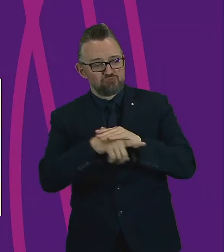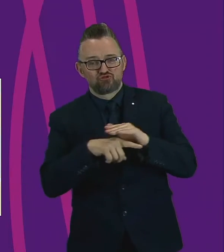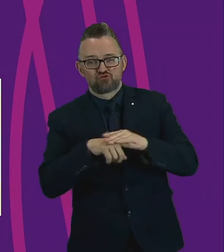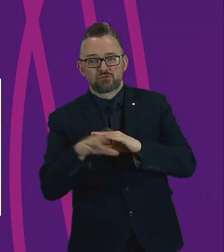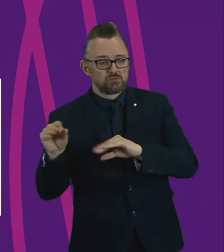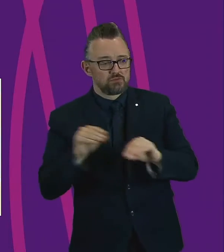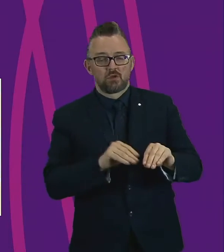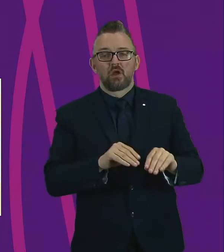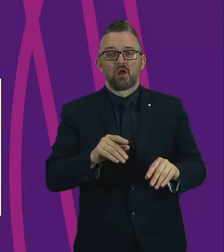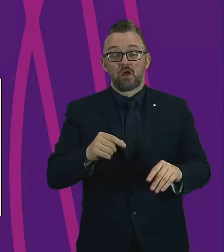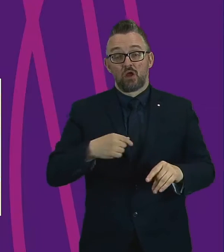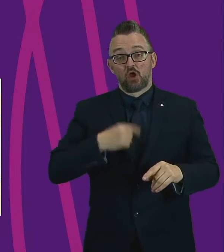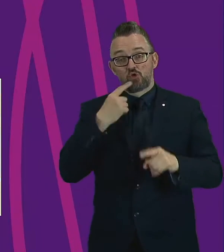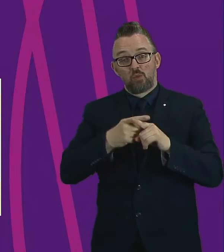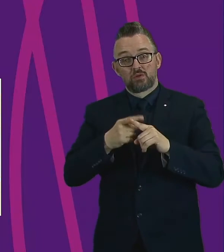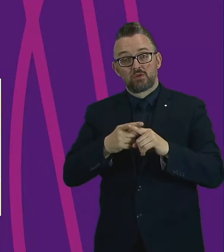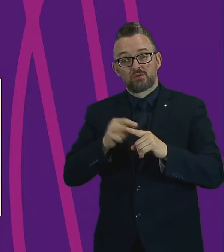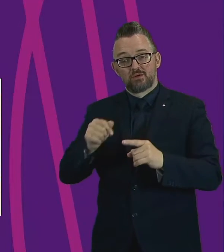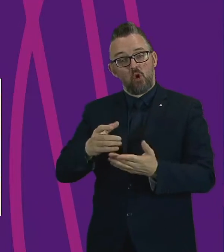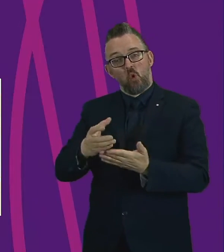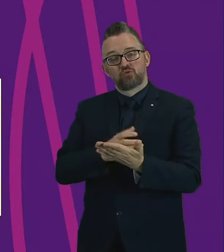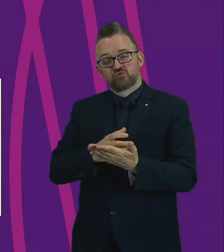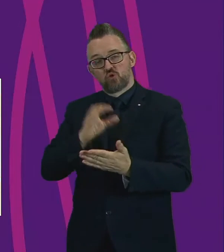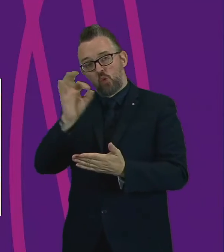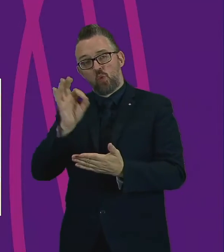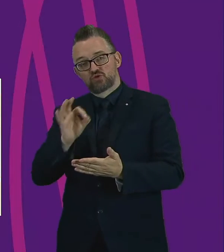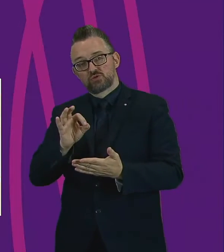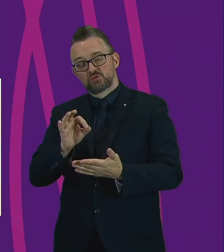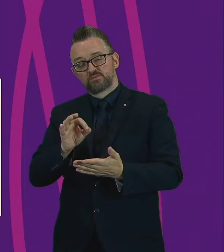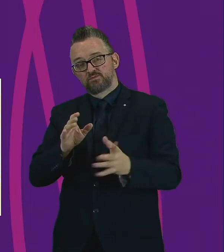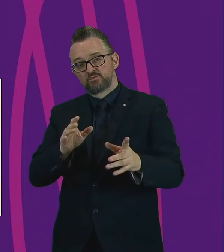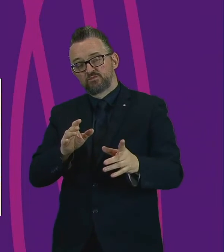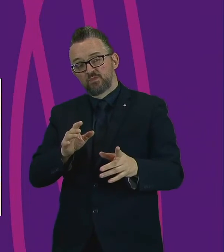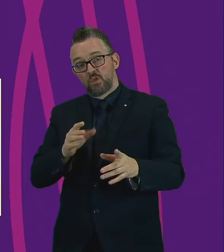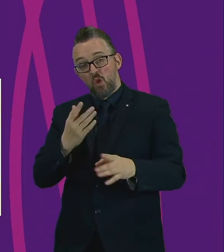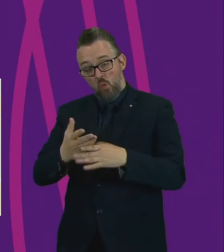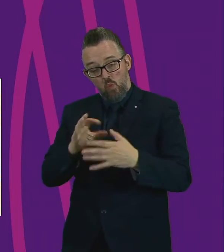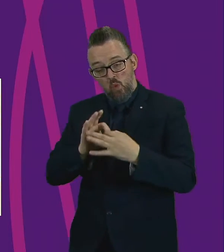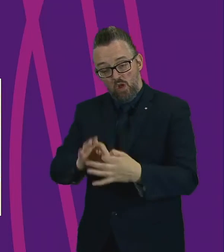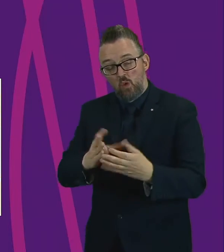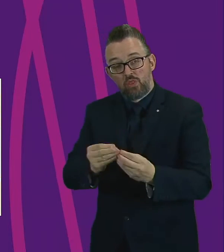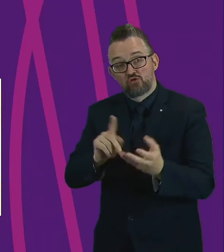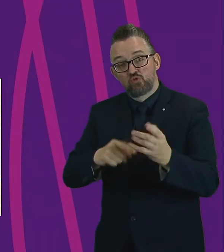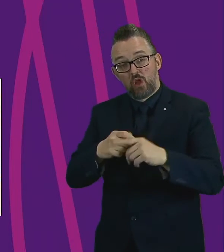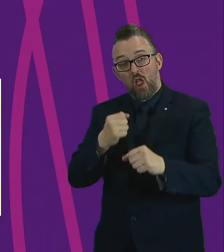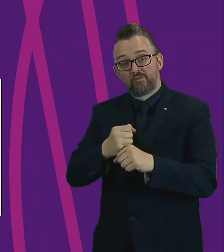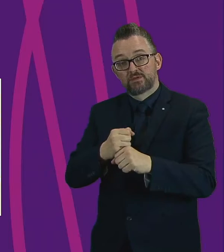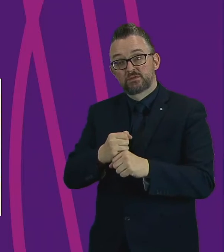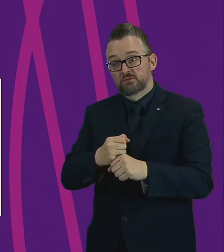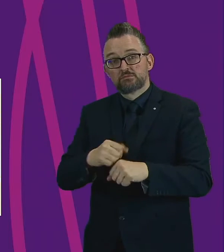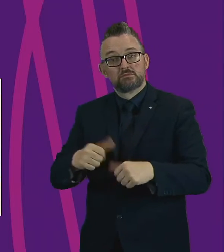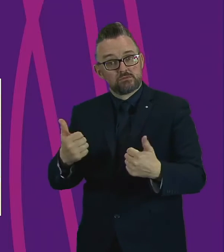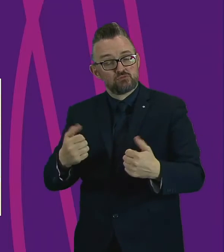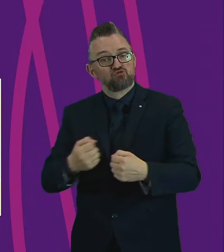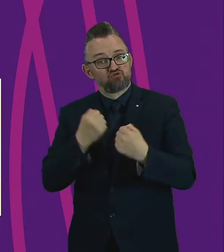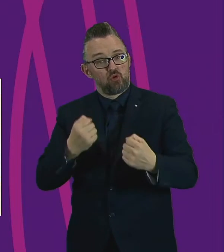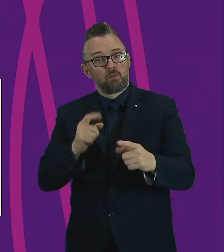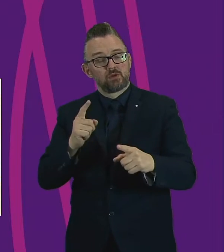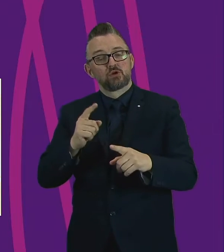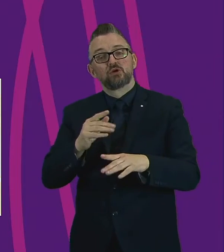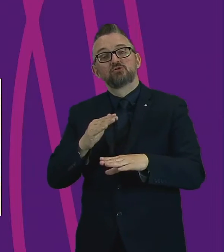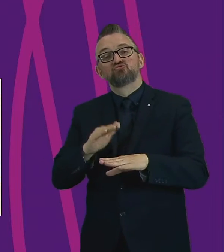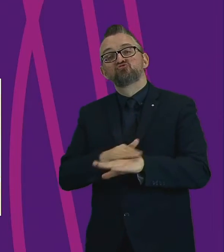position on the constitutional question, we need to pay attention to this, because cooperation with the UK government has evidently been strong. But Greens do not believe